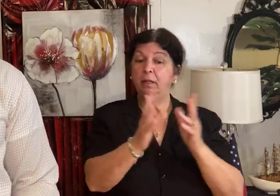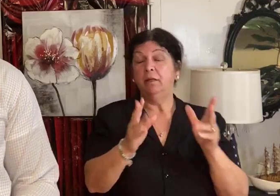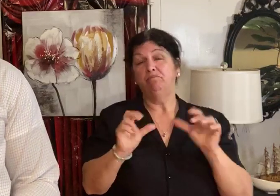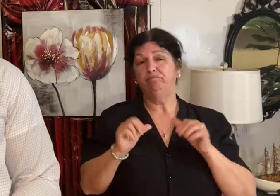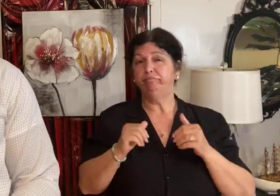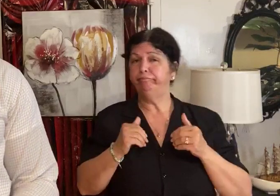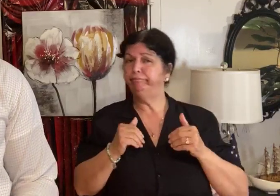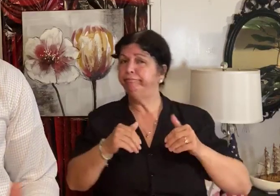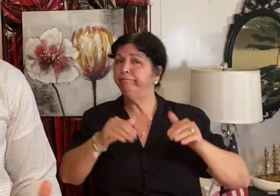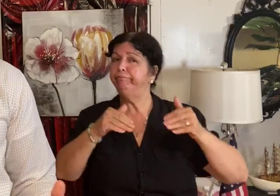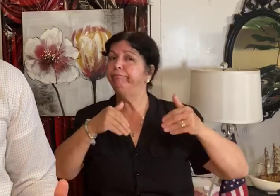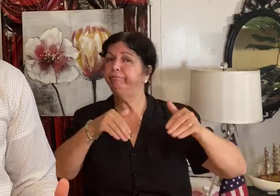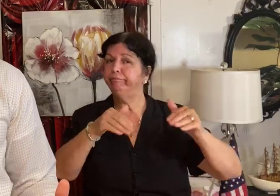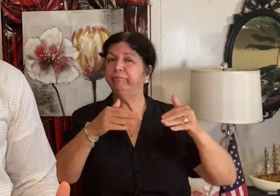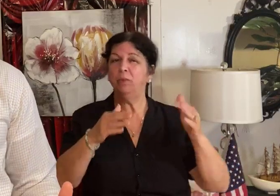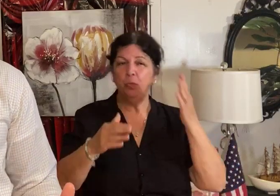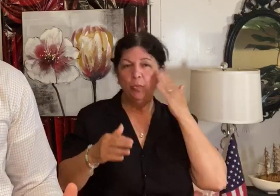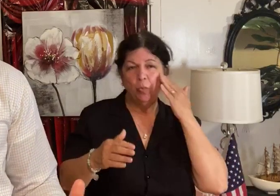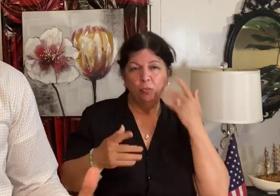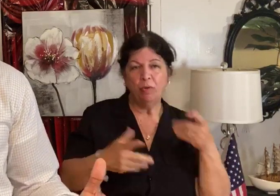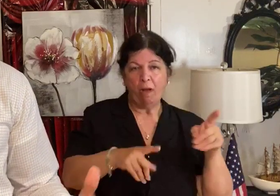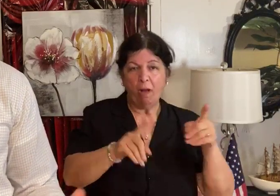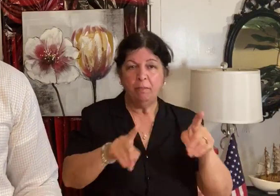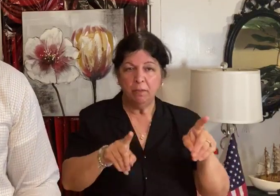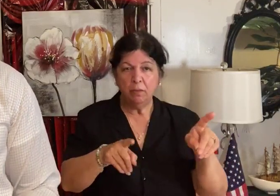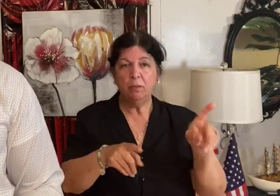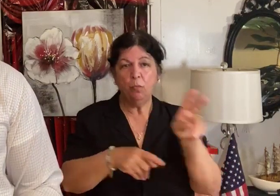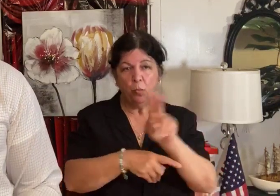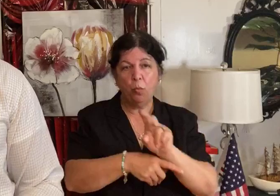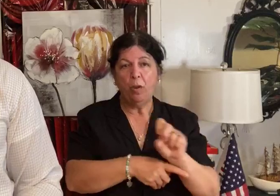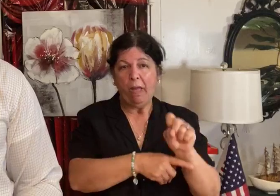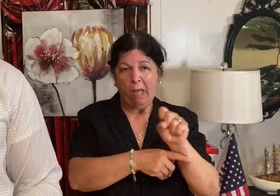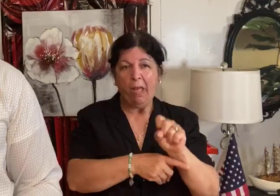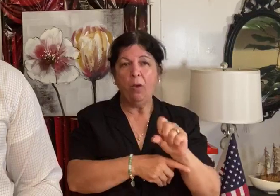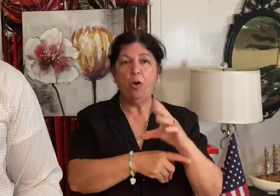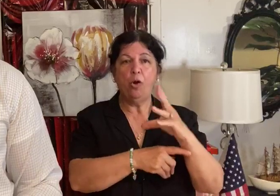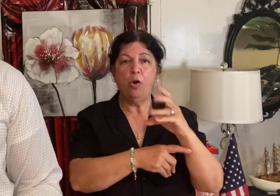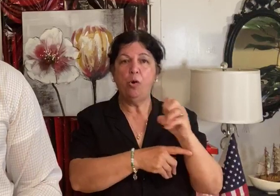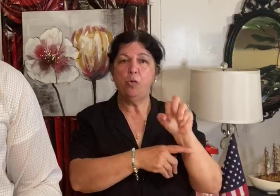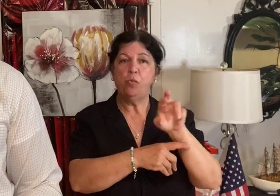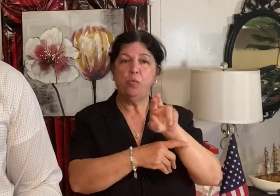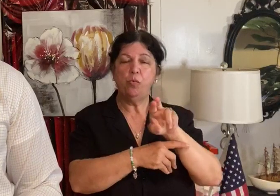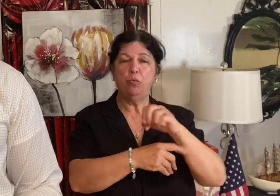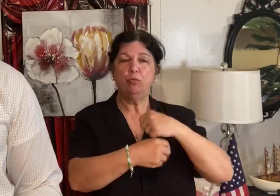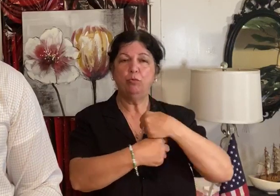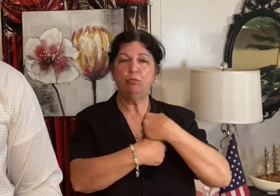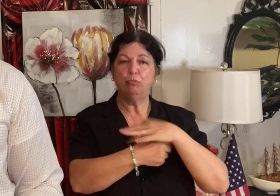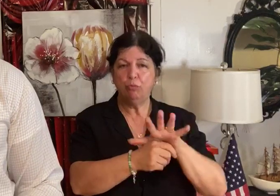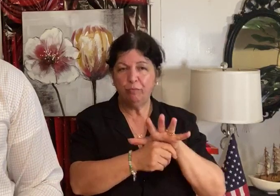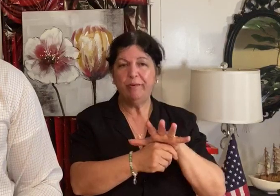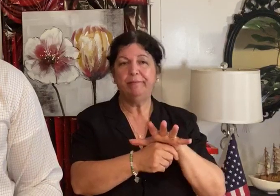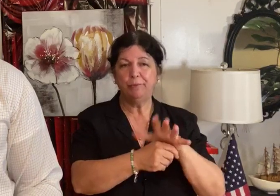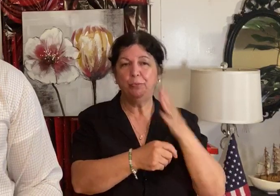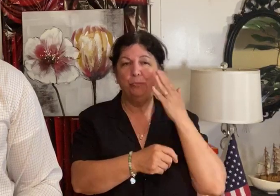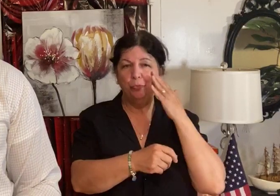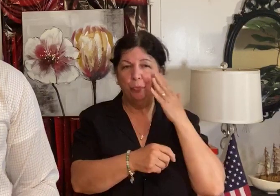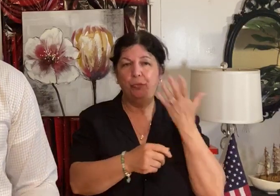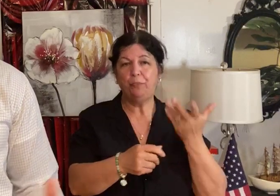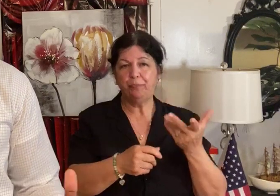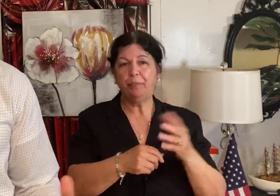going on these days in our nation with the coronavirus crisis, here we are Thursday night,